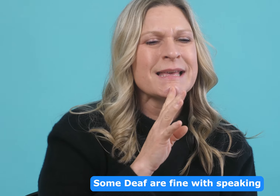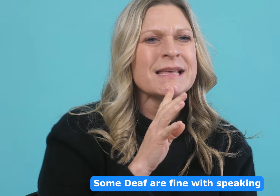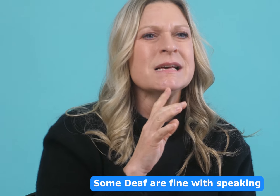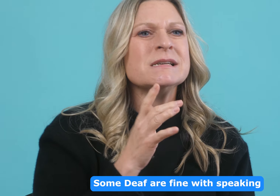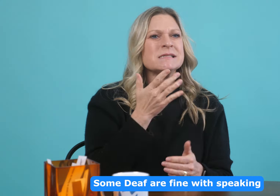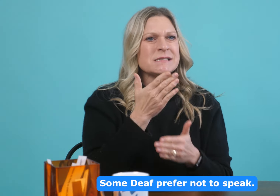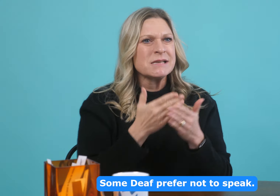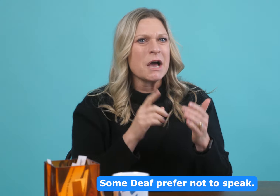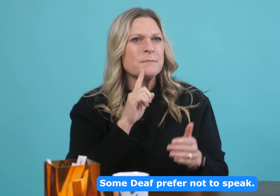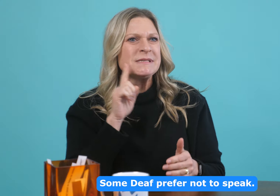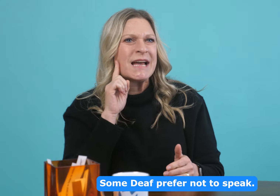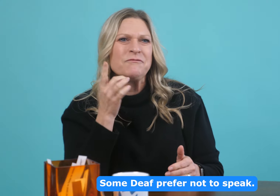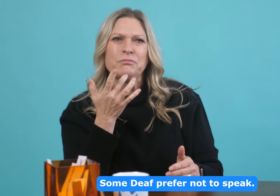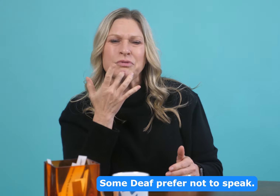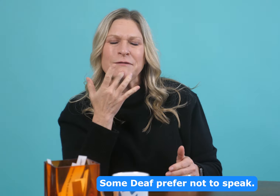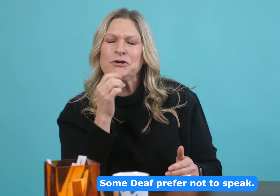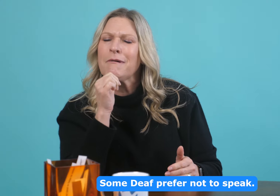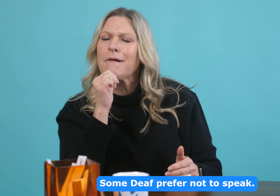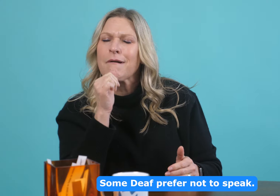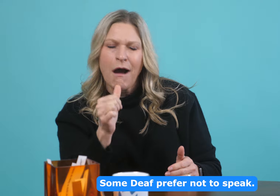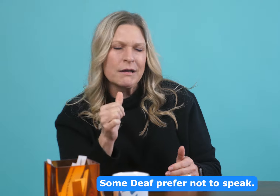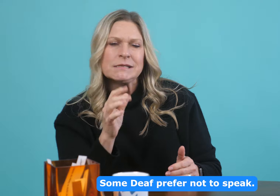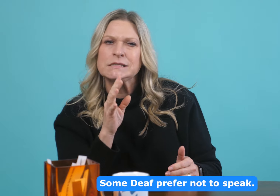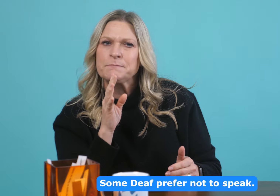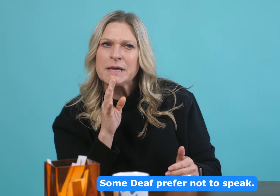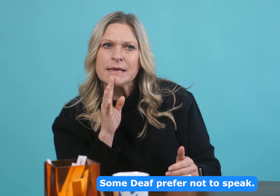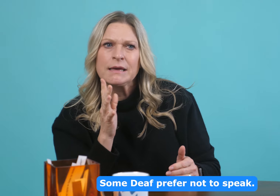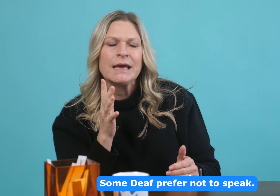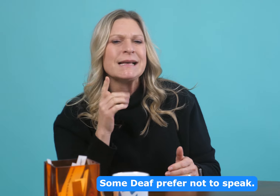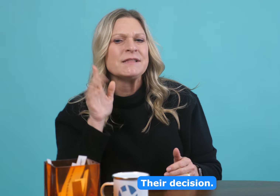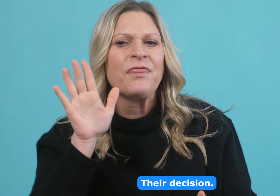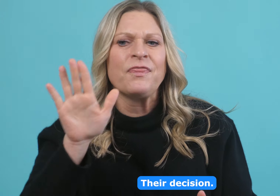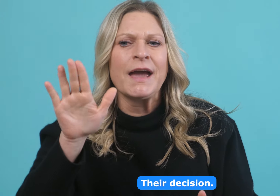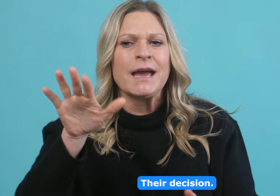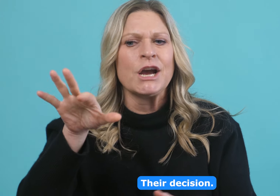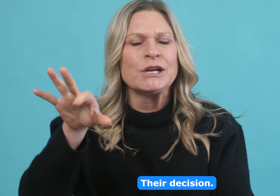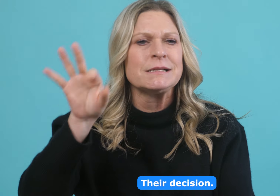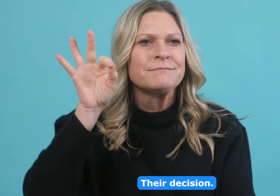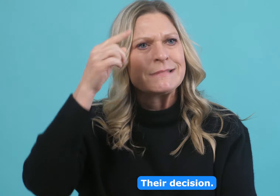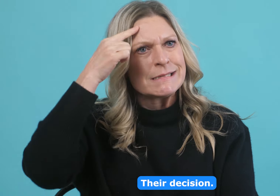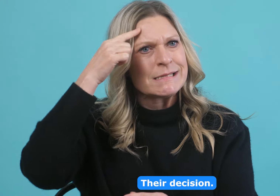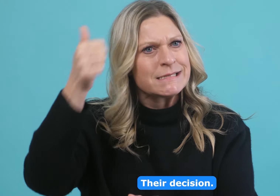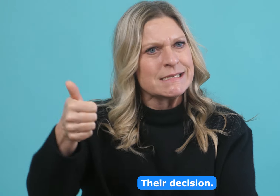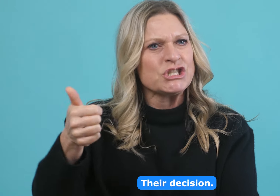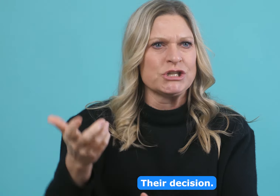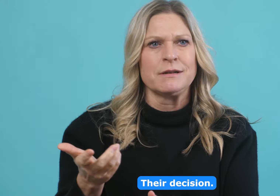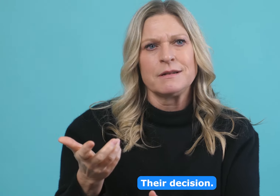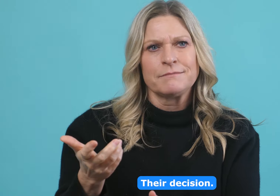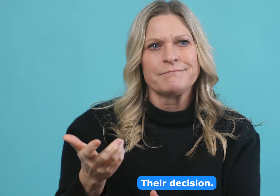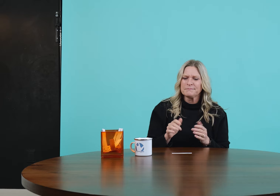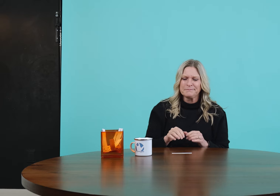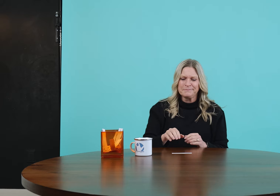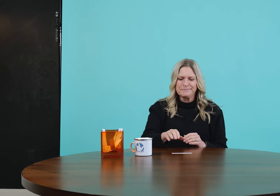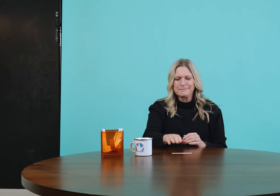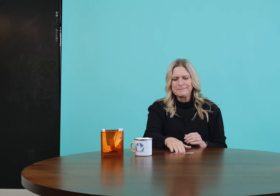speaking. Some deaf prefer not to speak. Their decision.